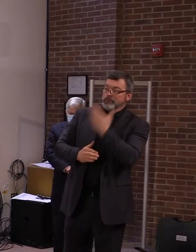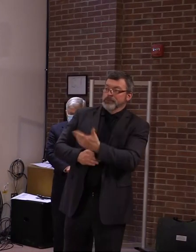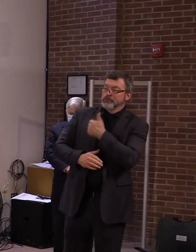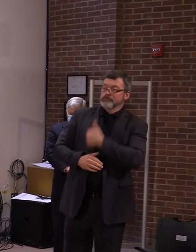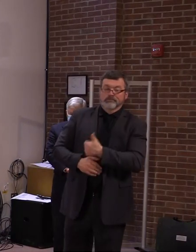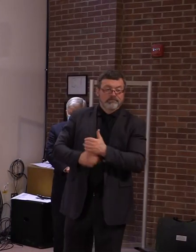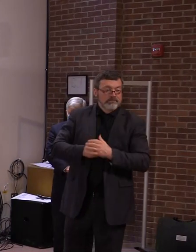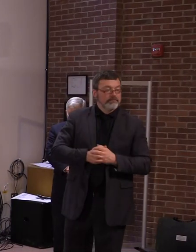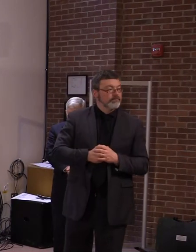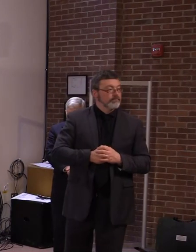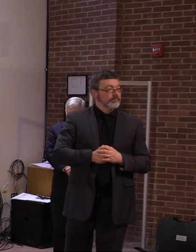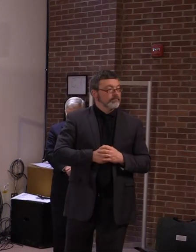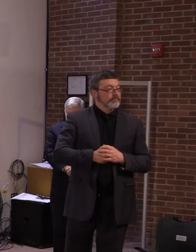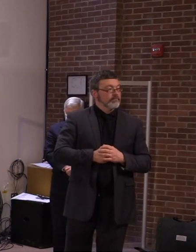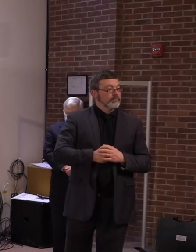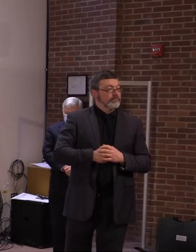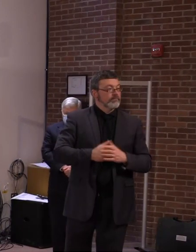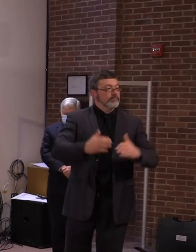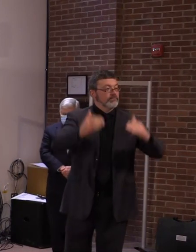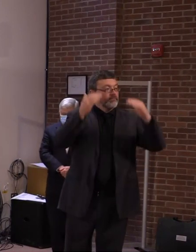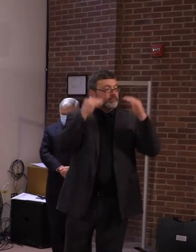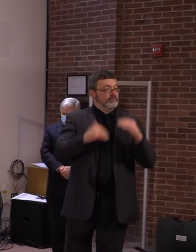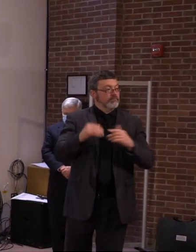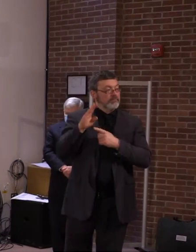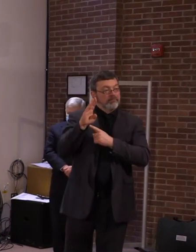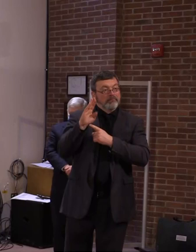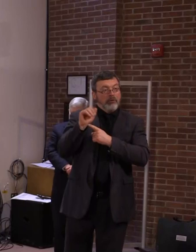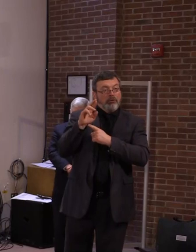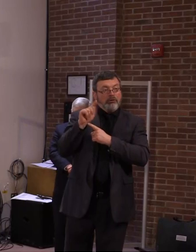Joseph Gresser, Barton Chronicle.